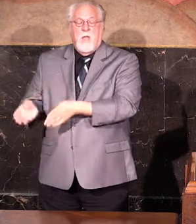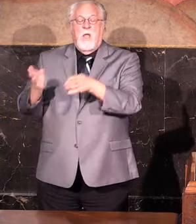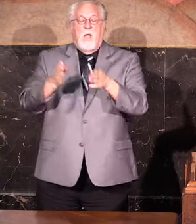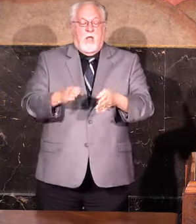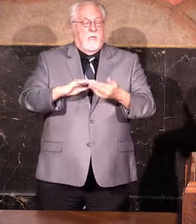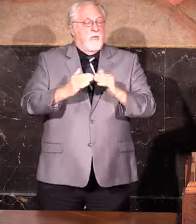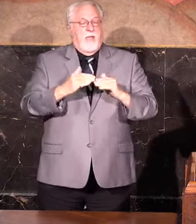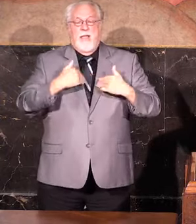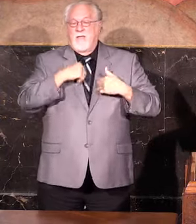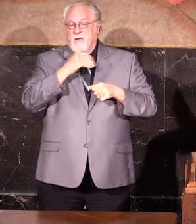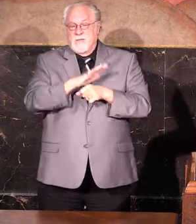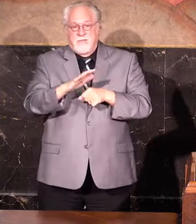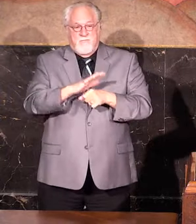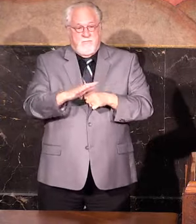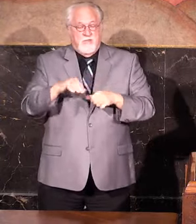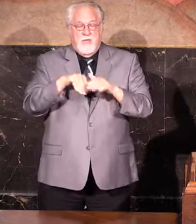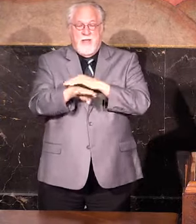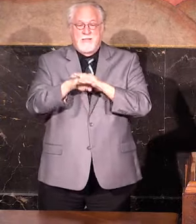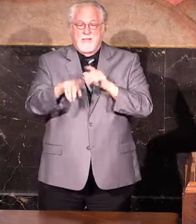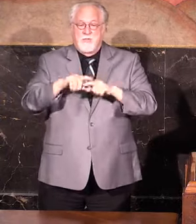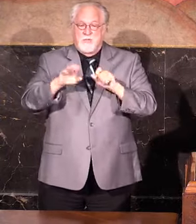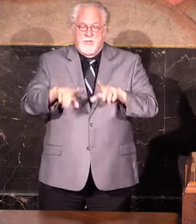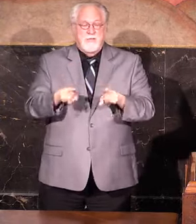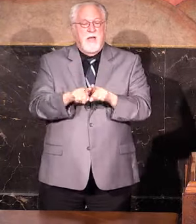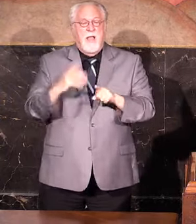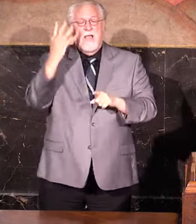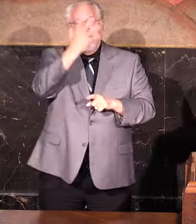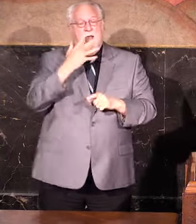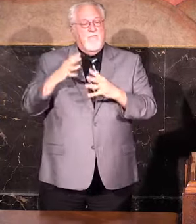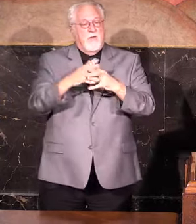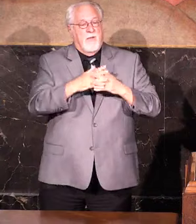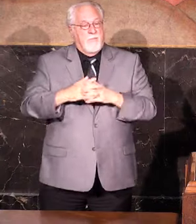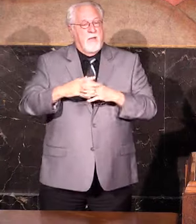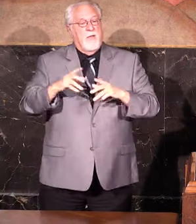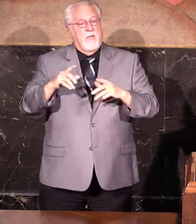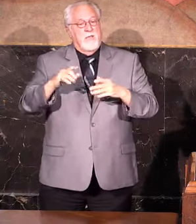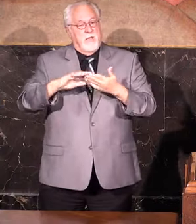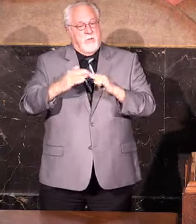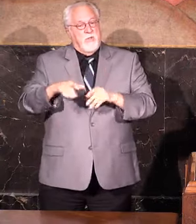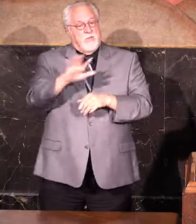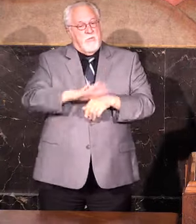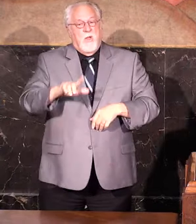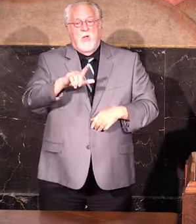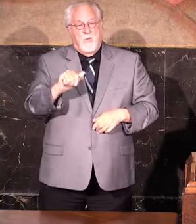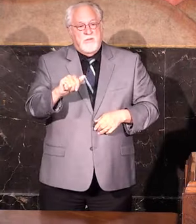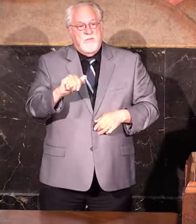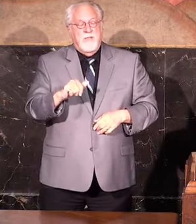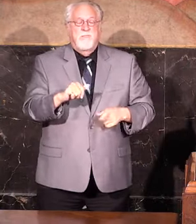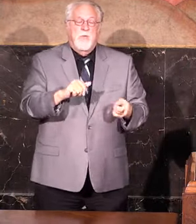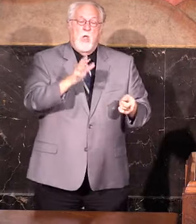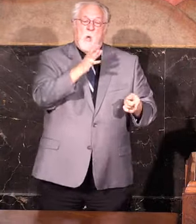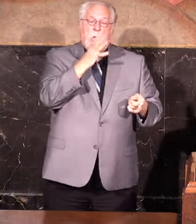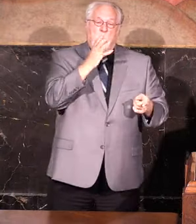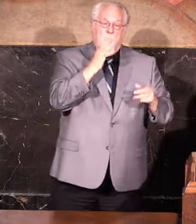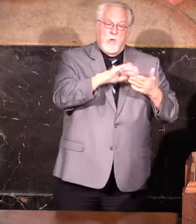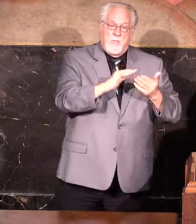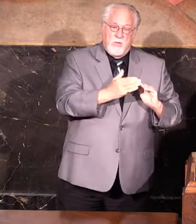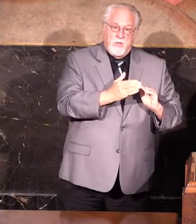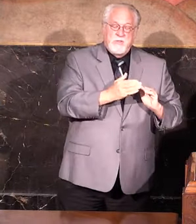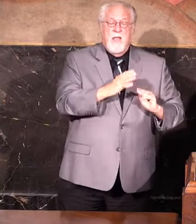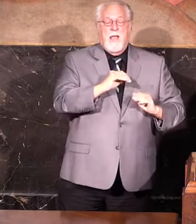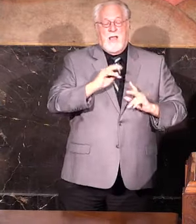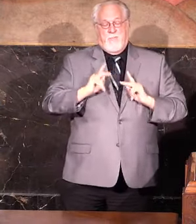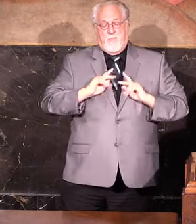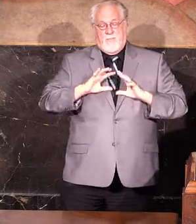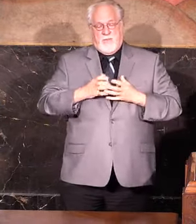access to testing, such as some of the African American communities around the state of Louisiana, some of the rural communities, and populations